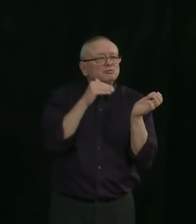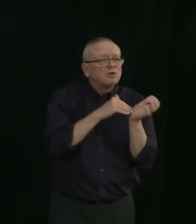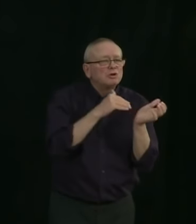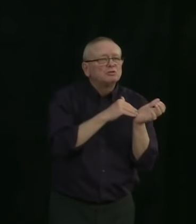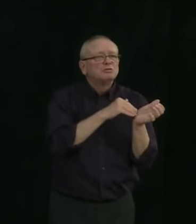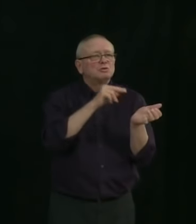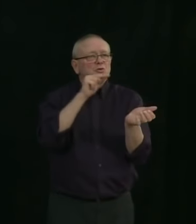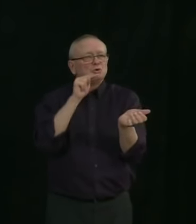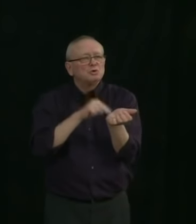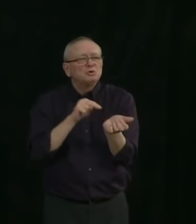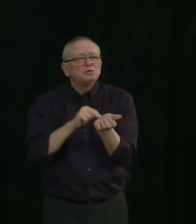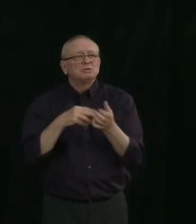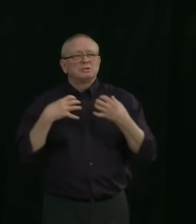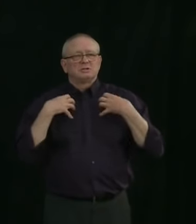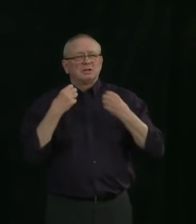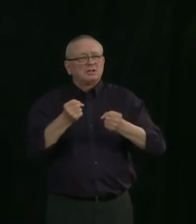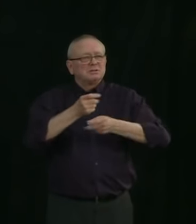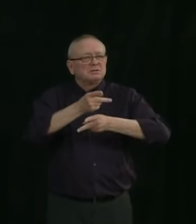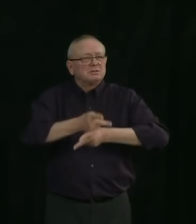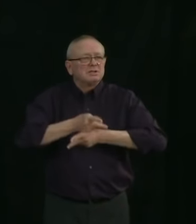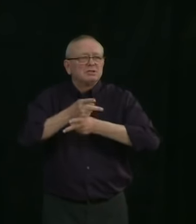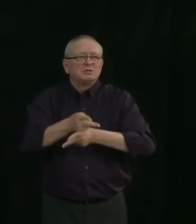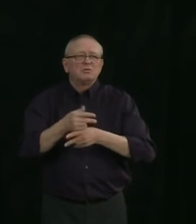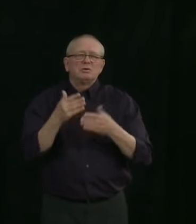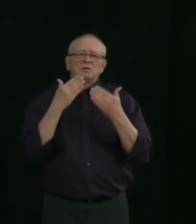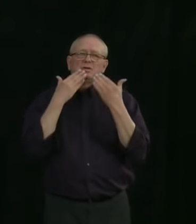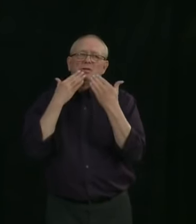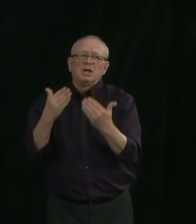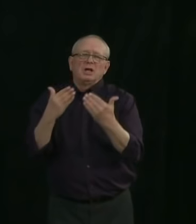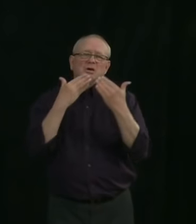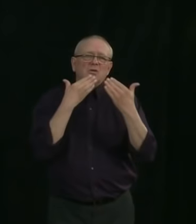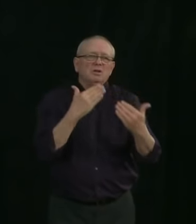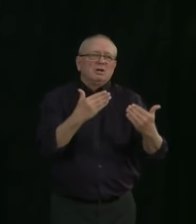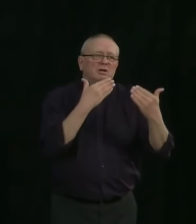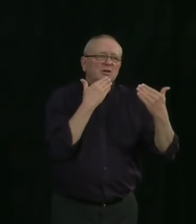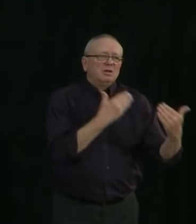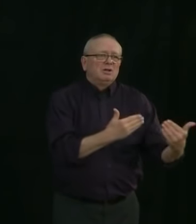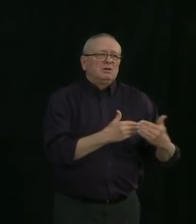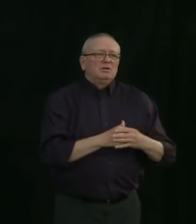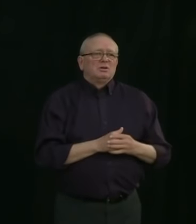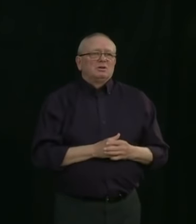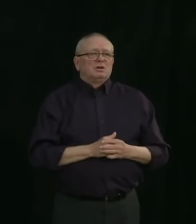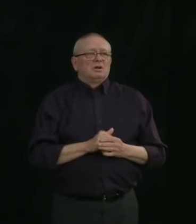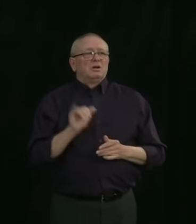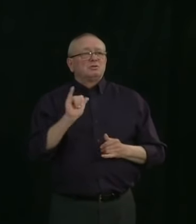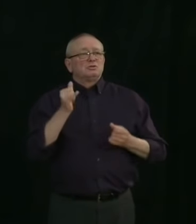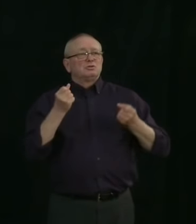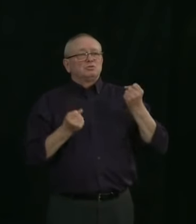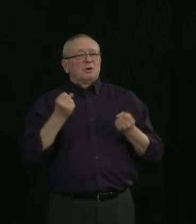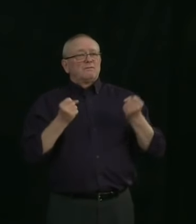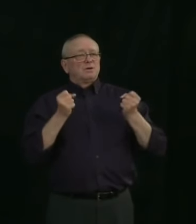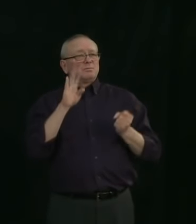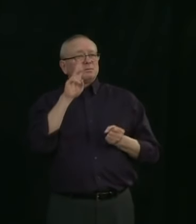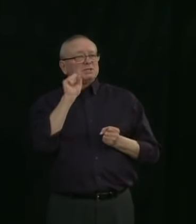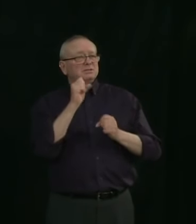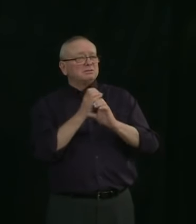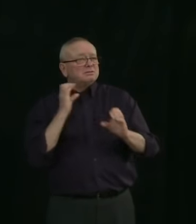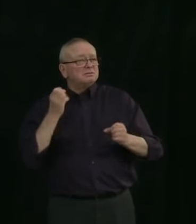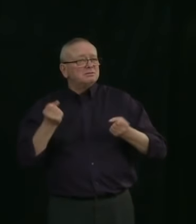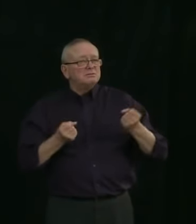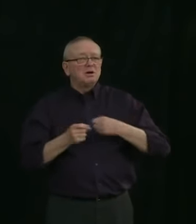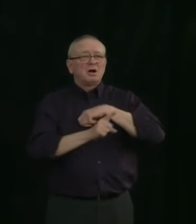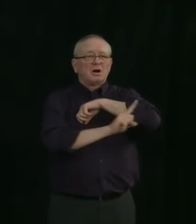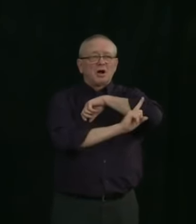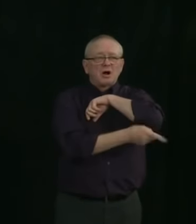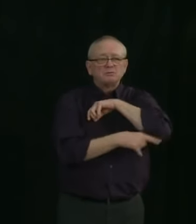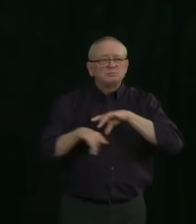province, including, but of course not limited to, bus drivers, garbage pickup workers, and grocery store workers.